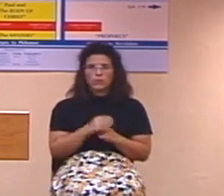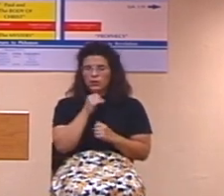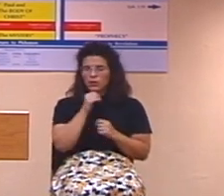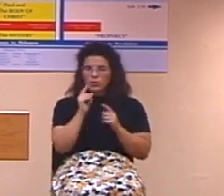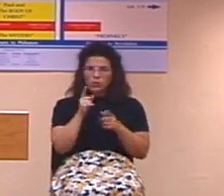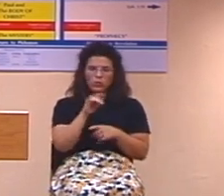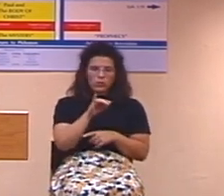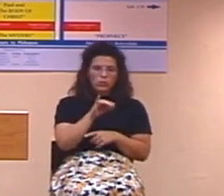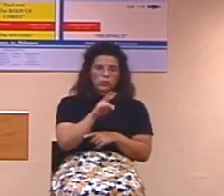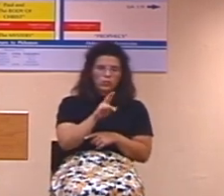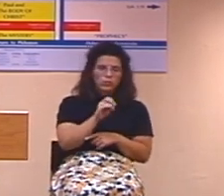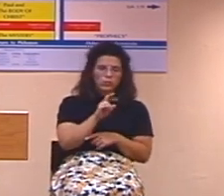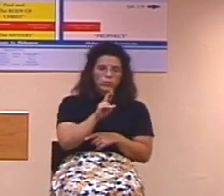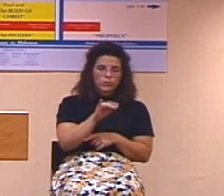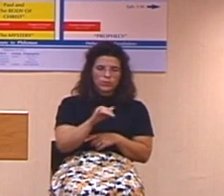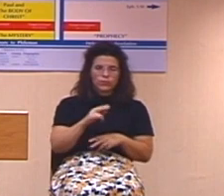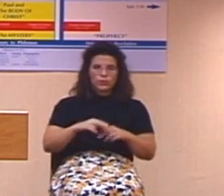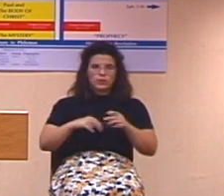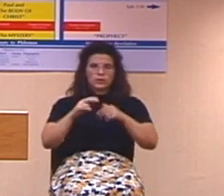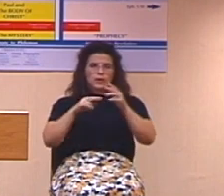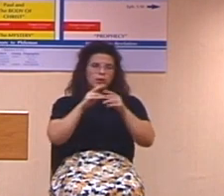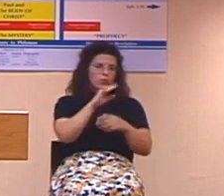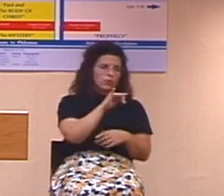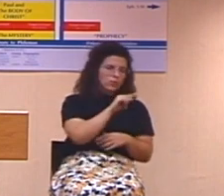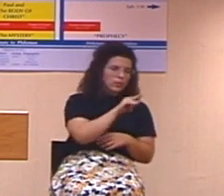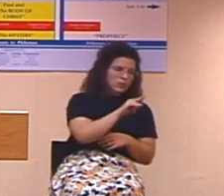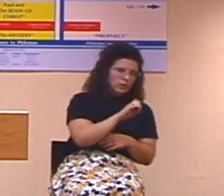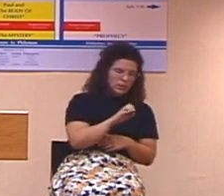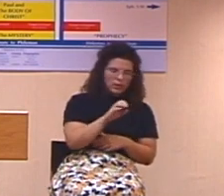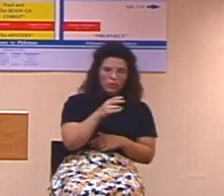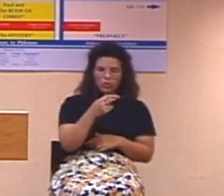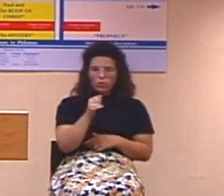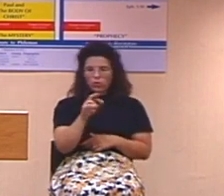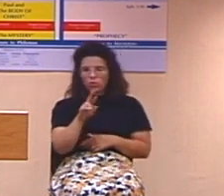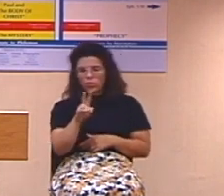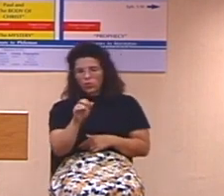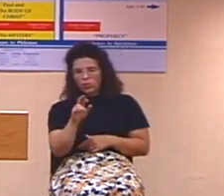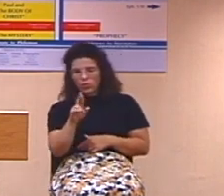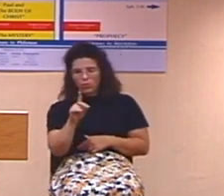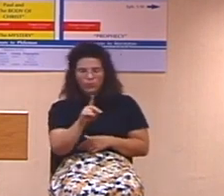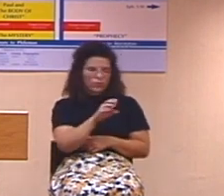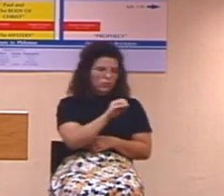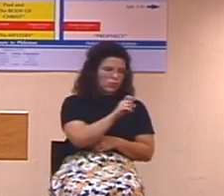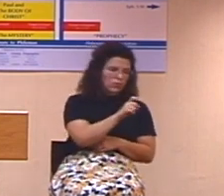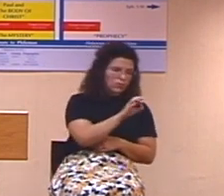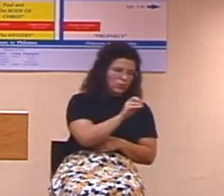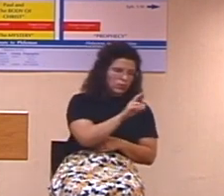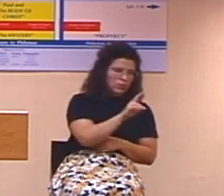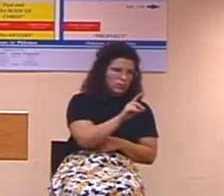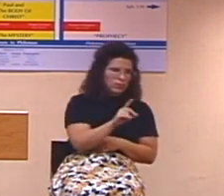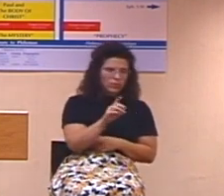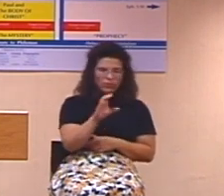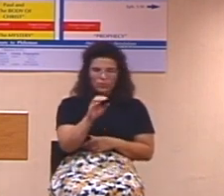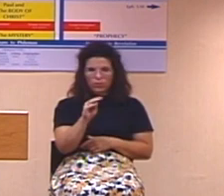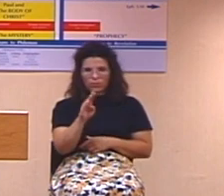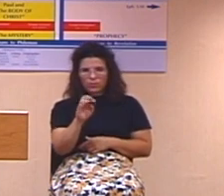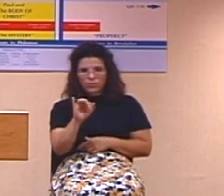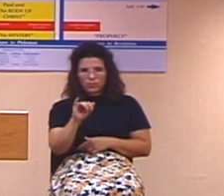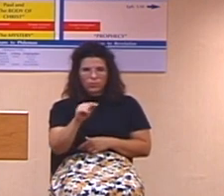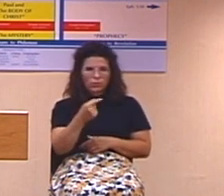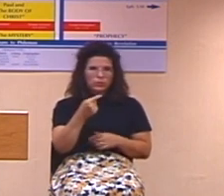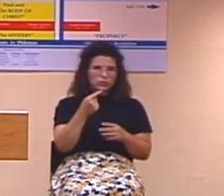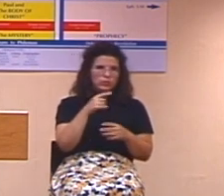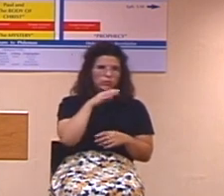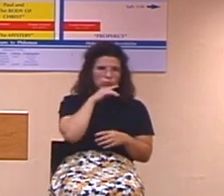to the ivory towers of Yale and Harvard and Oxford and Cambridge. He went where? Right into the dirty details of your